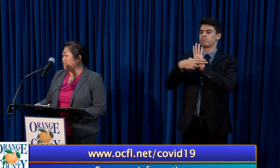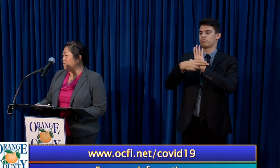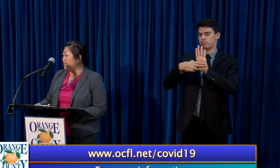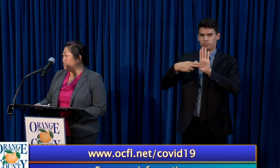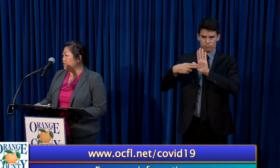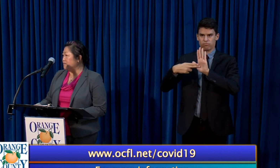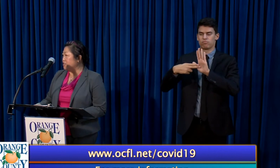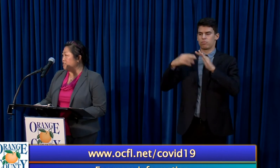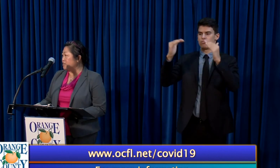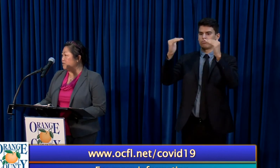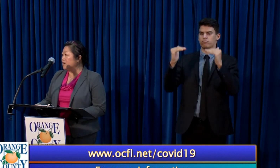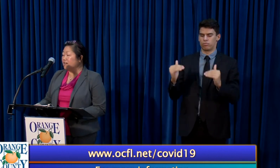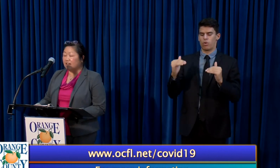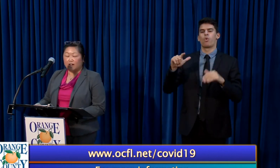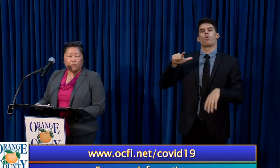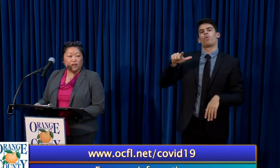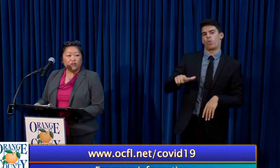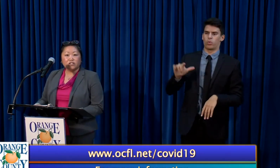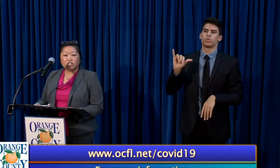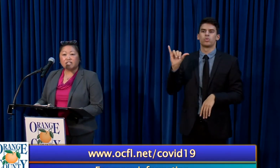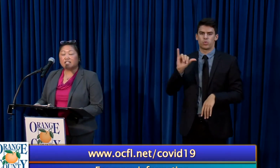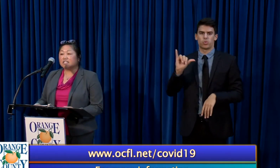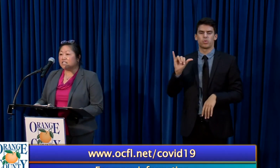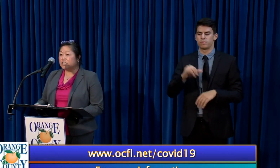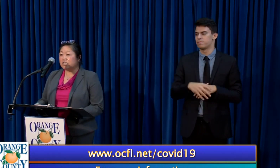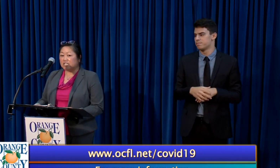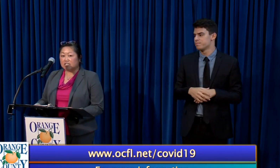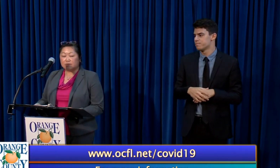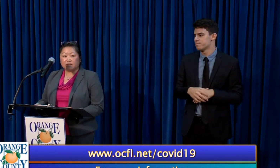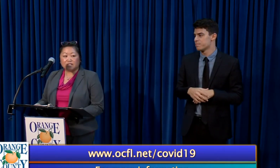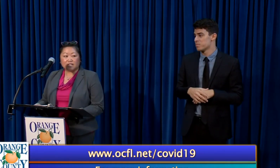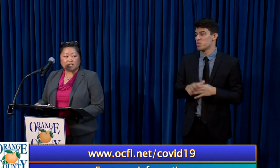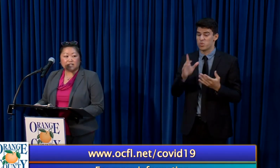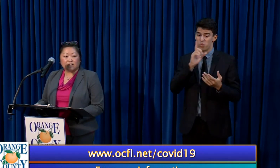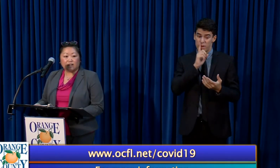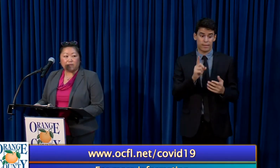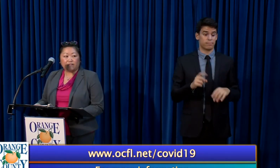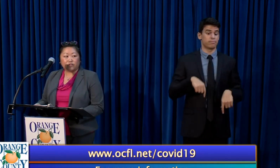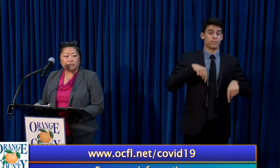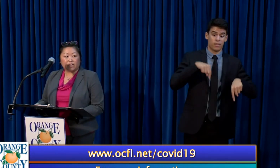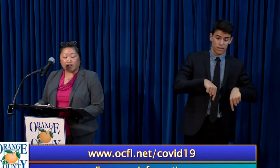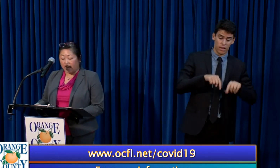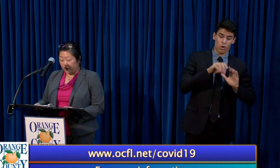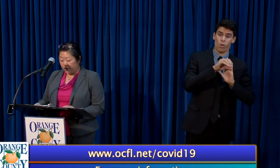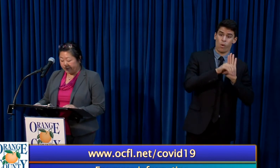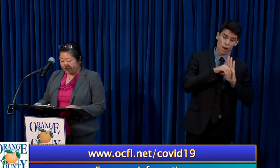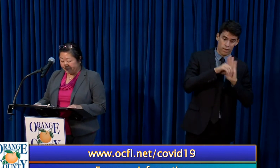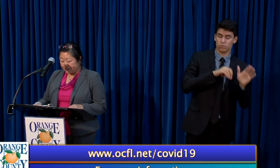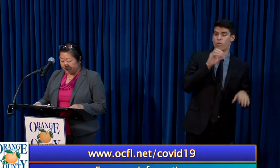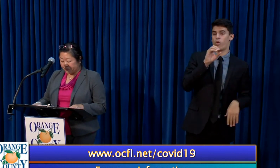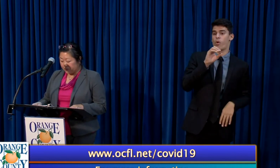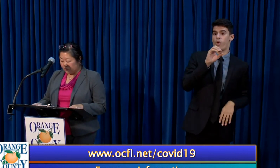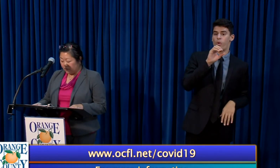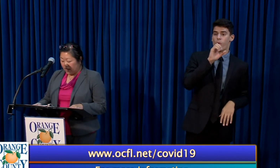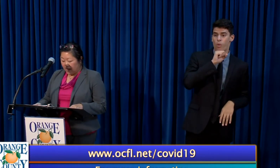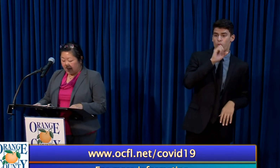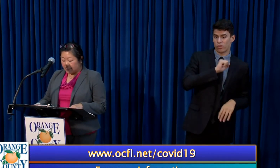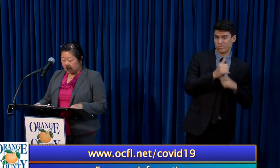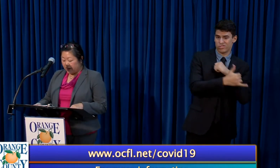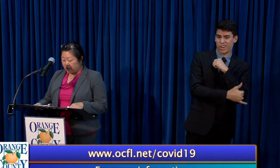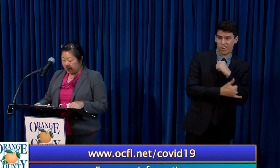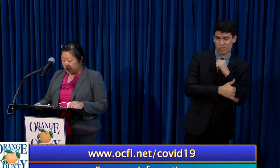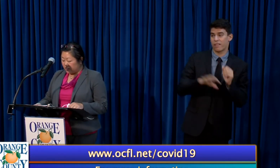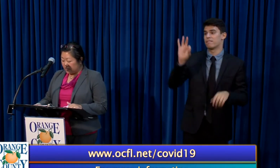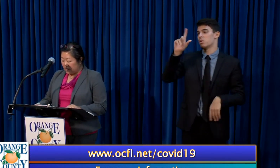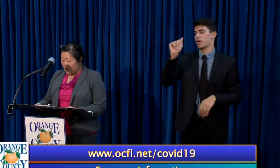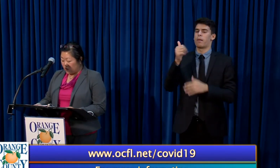level of community transmission. So encouragingly, the entire state, as well as us, have dropped down a category. And as the